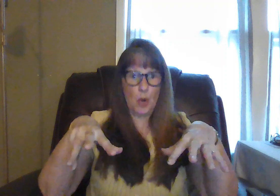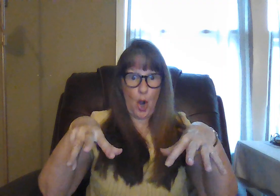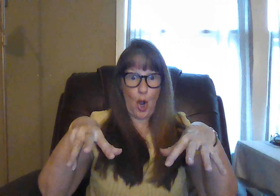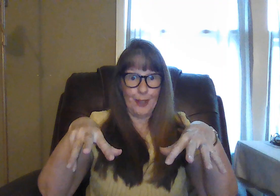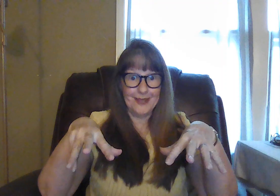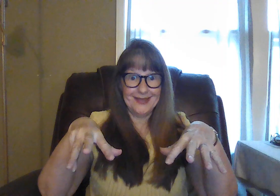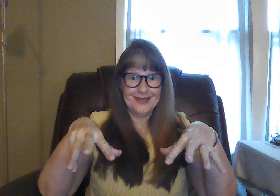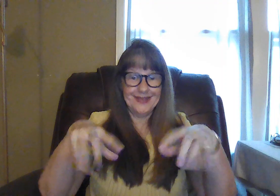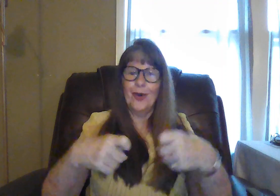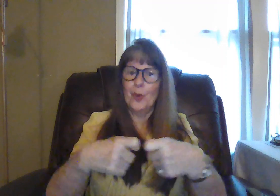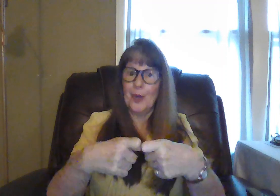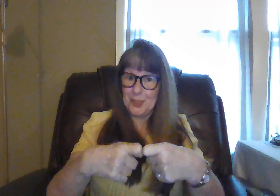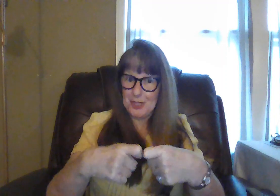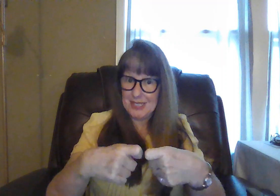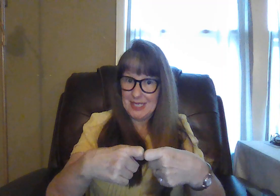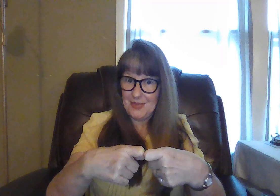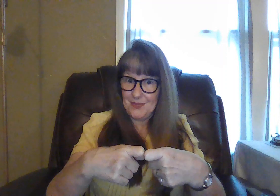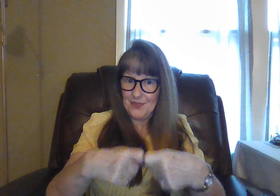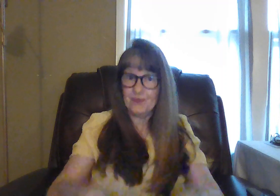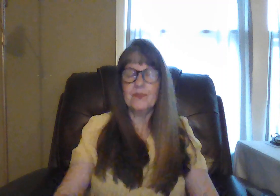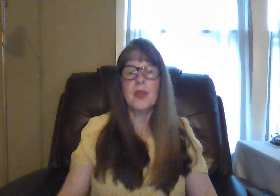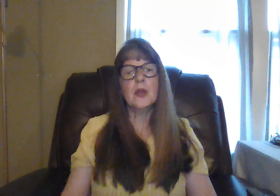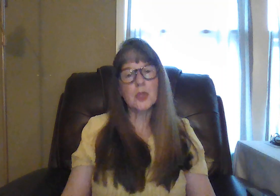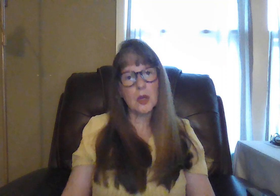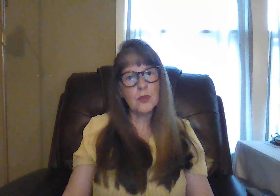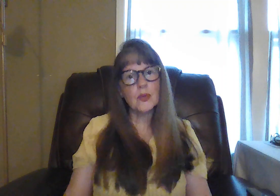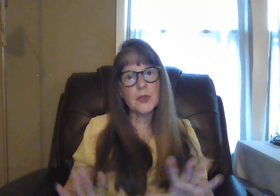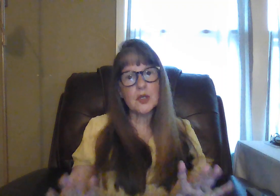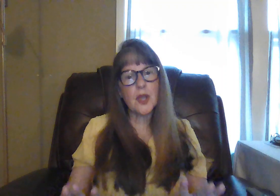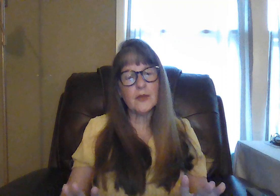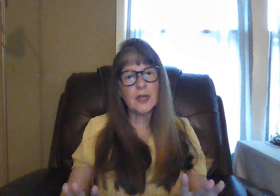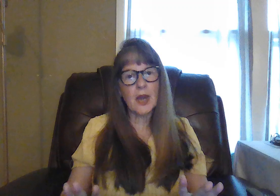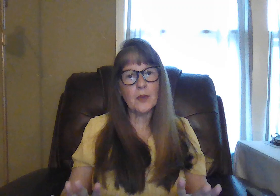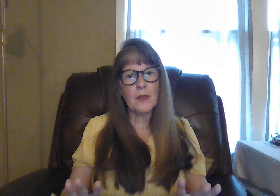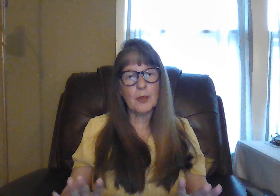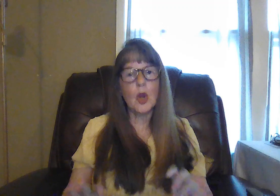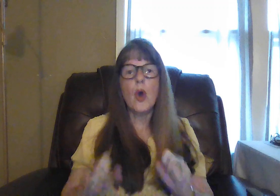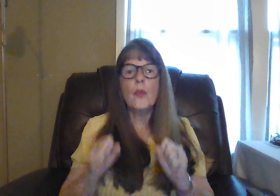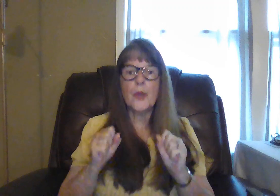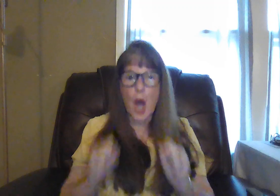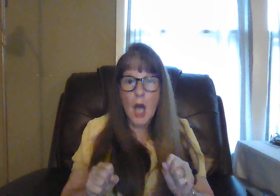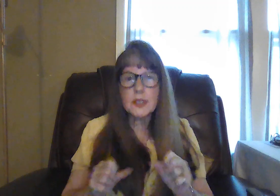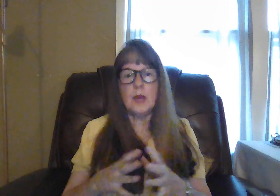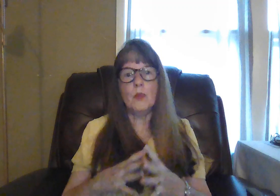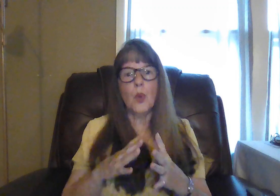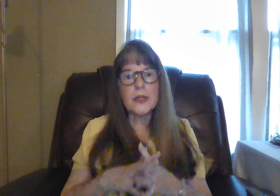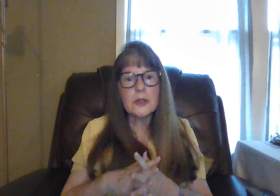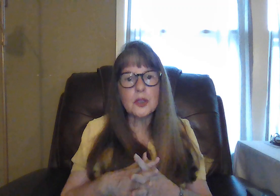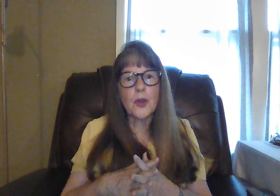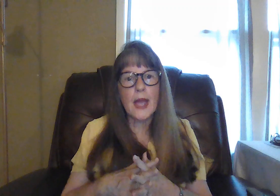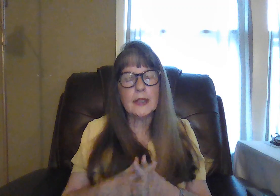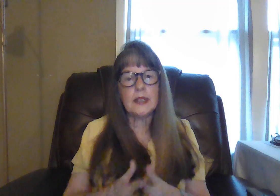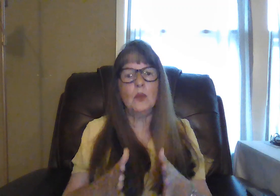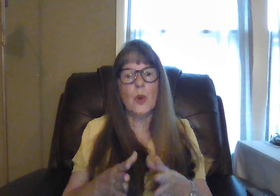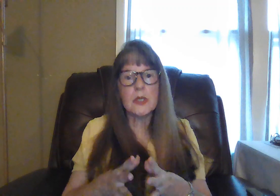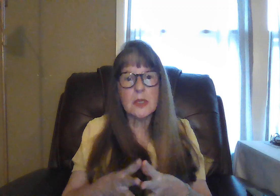on or electricity. So those are things you have to kind of remember. The concept. What is it that you're asking? What is it that